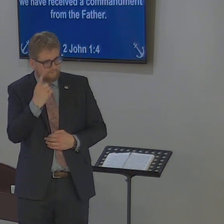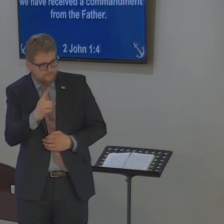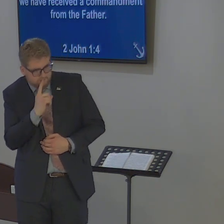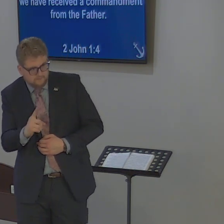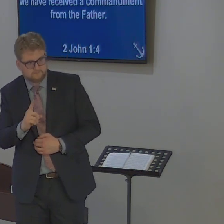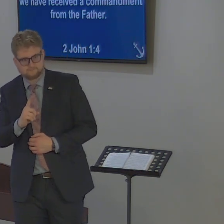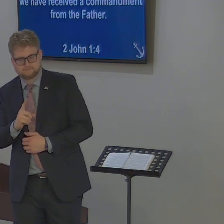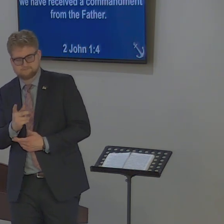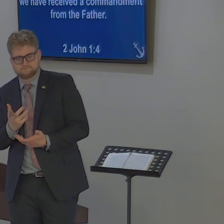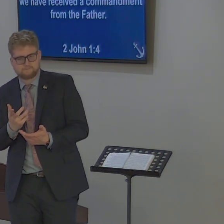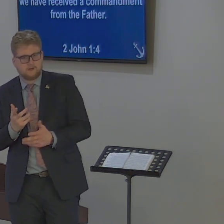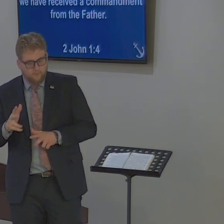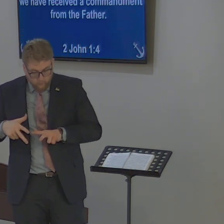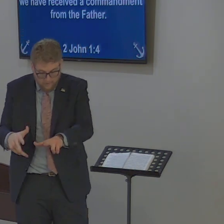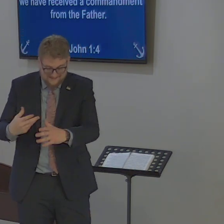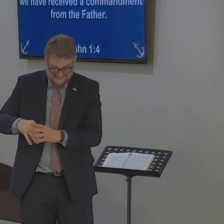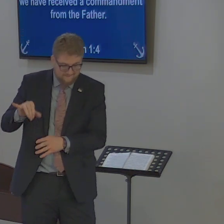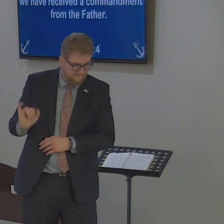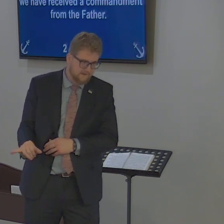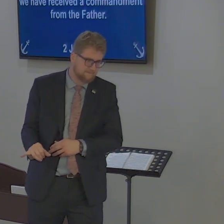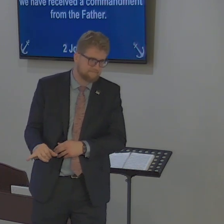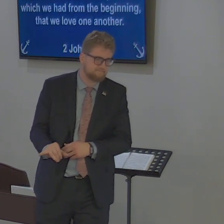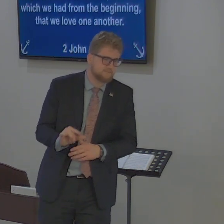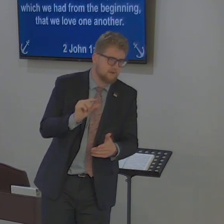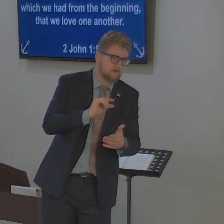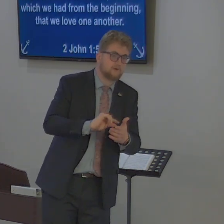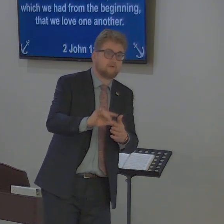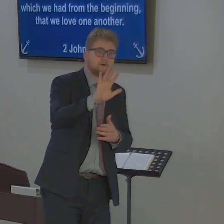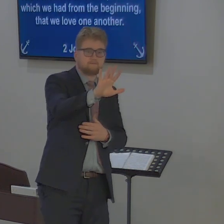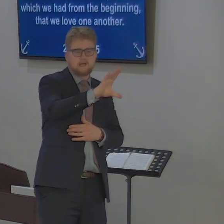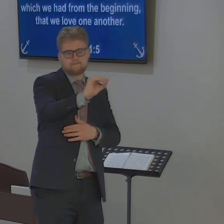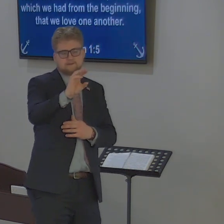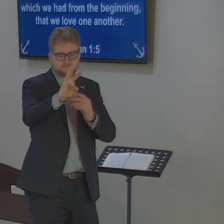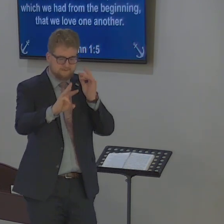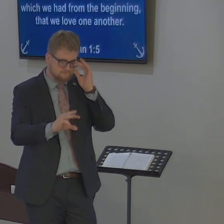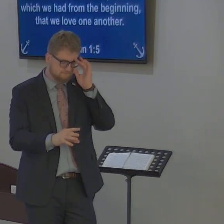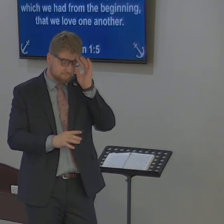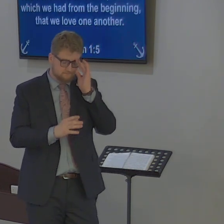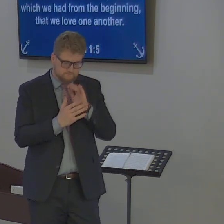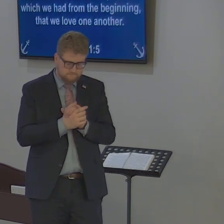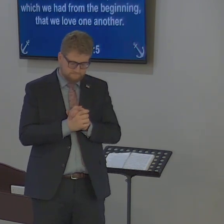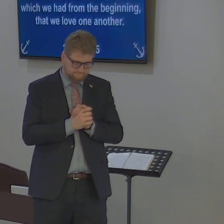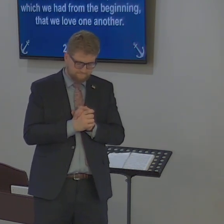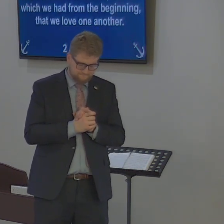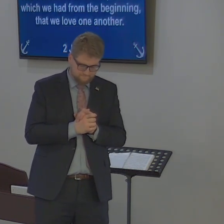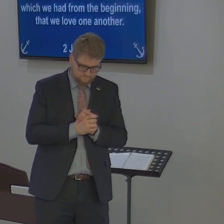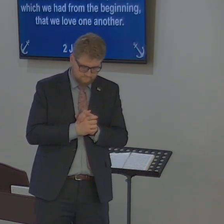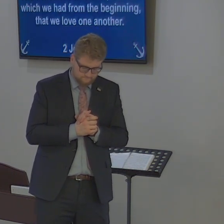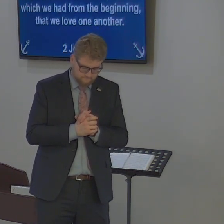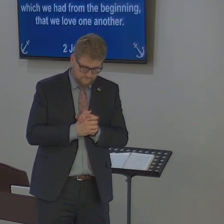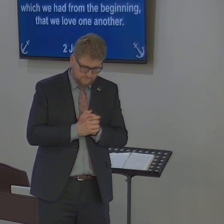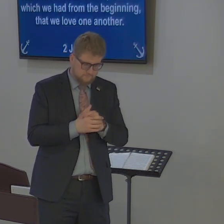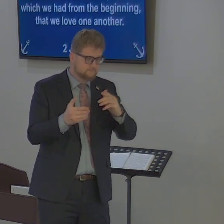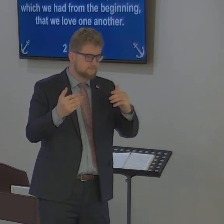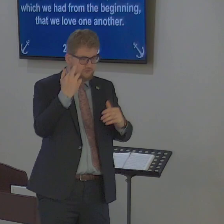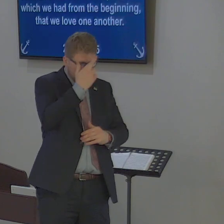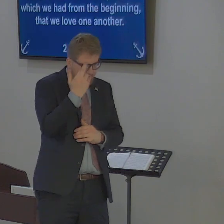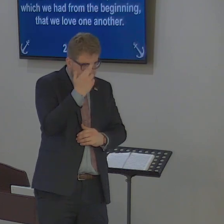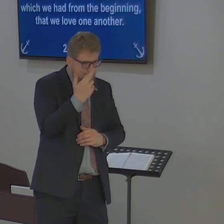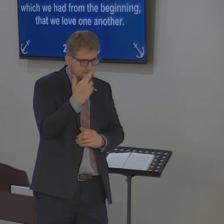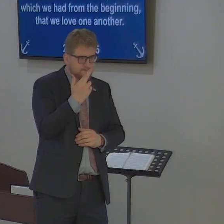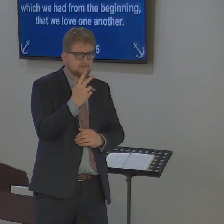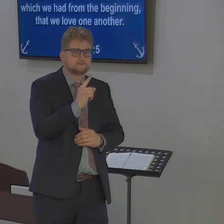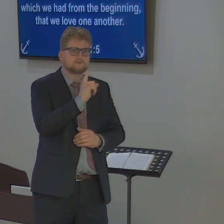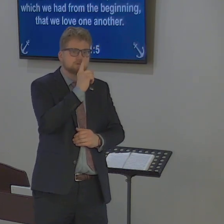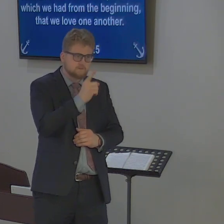it. Walk in it. Verse 5 and 6. Verse 5 and 6. So we see the first thing, that there's a reason, there's a cause. It's truth, which